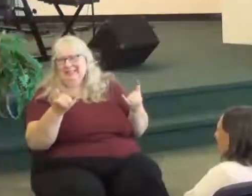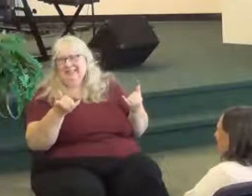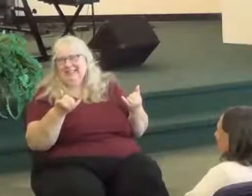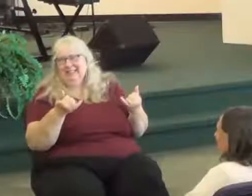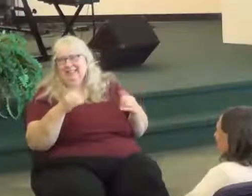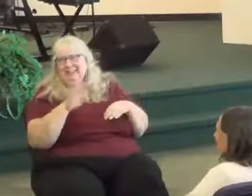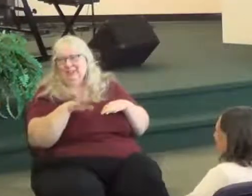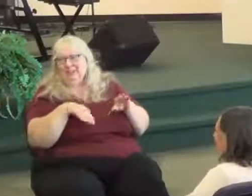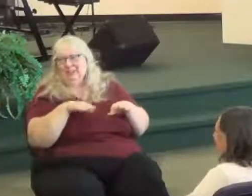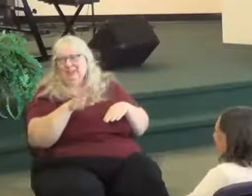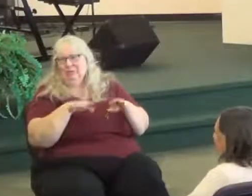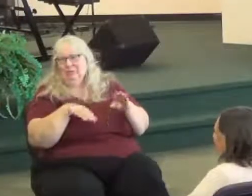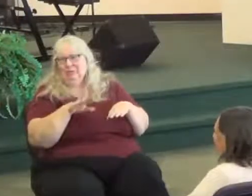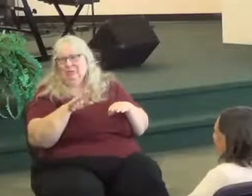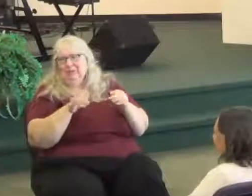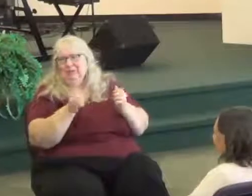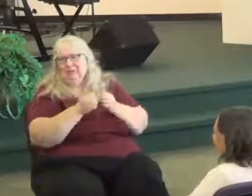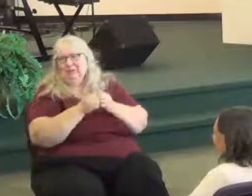walk along.